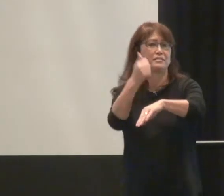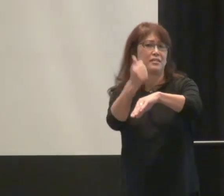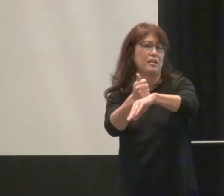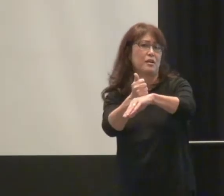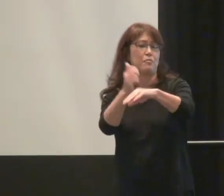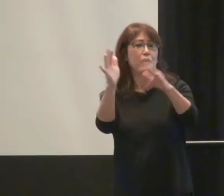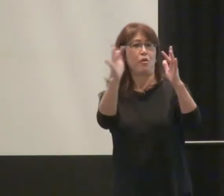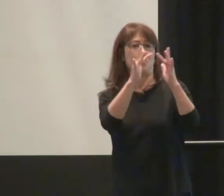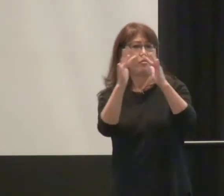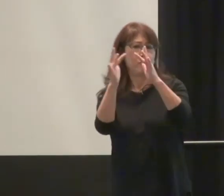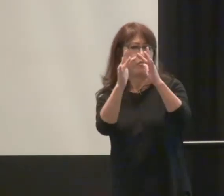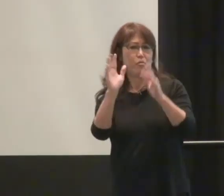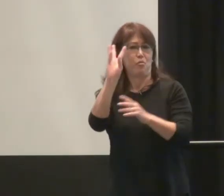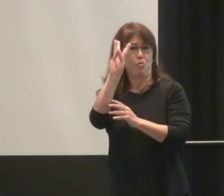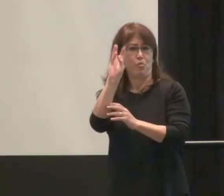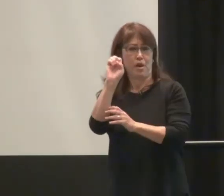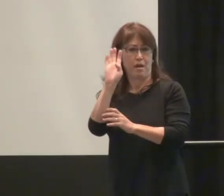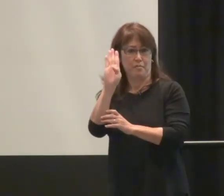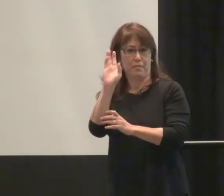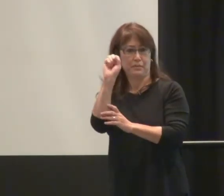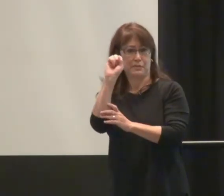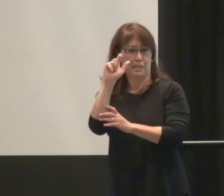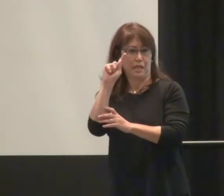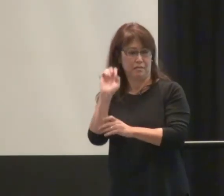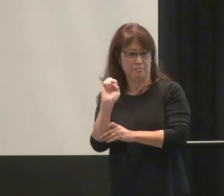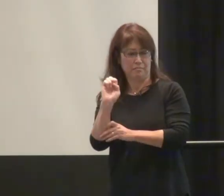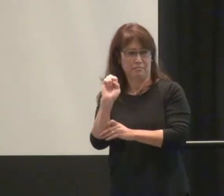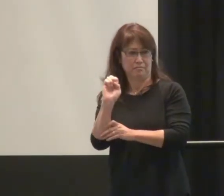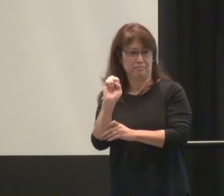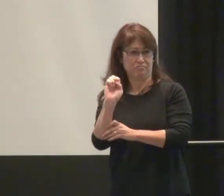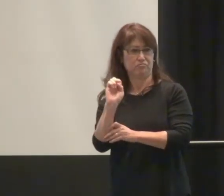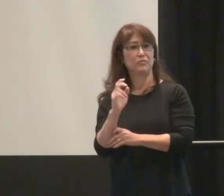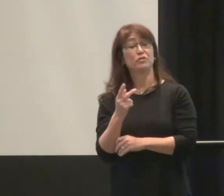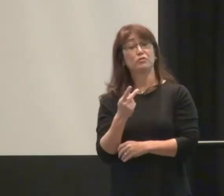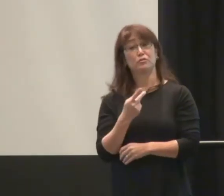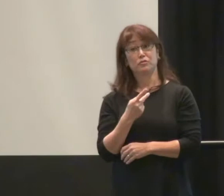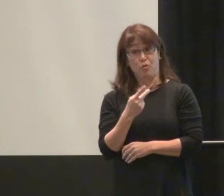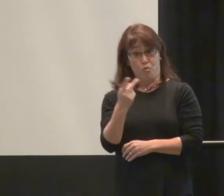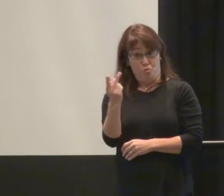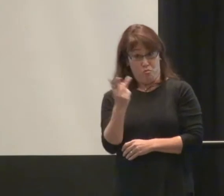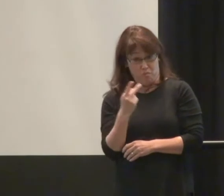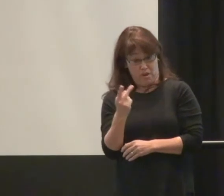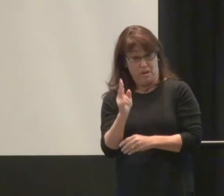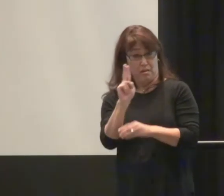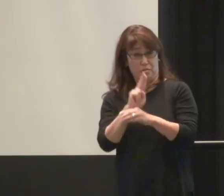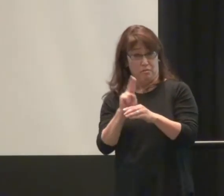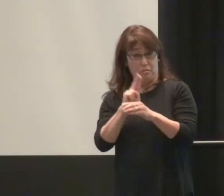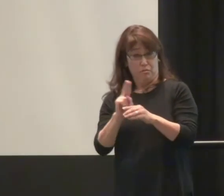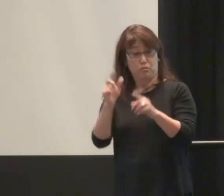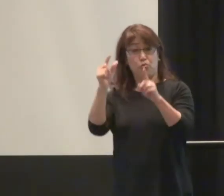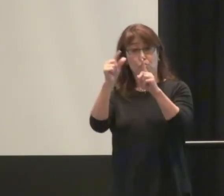My recommendation was to generate a website that the materials could be posted on.